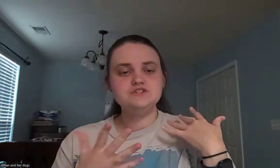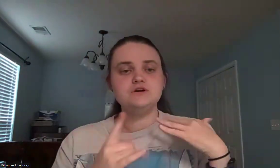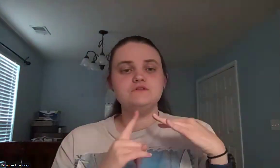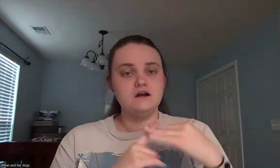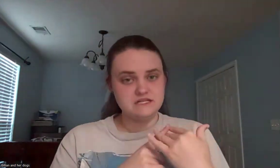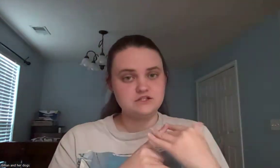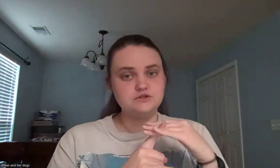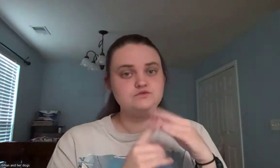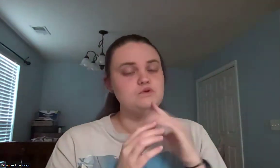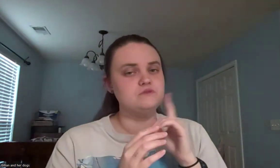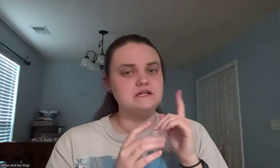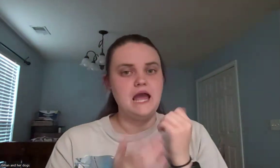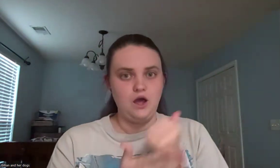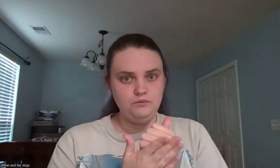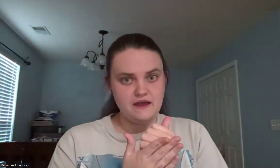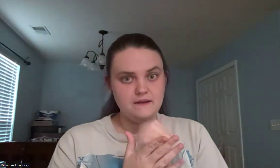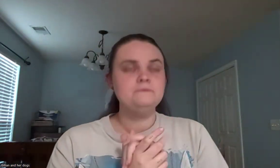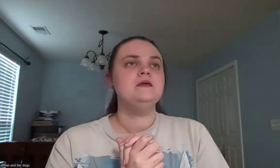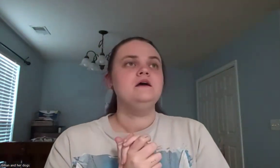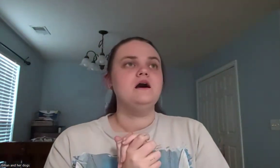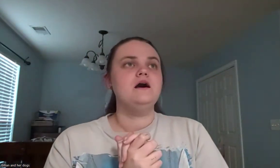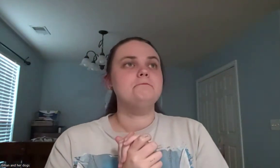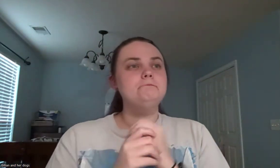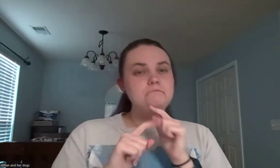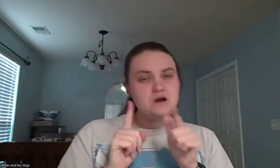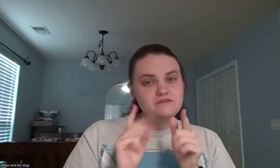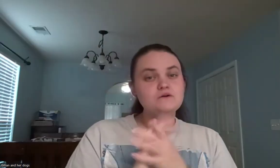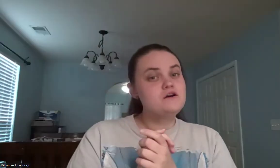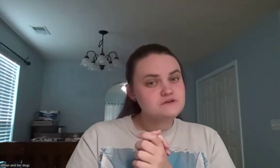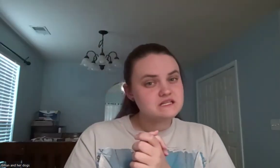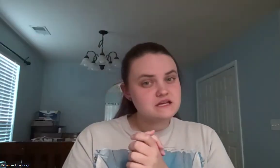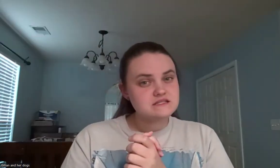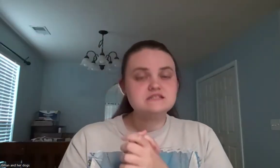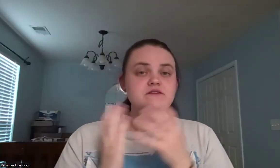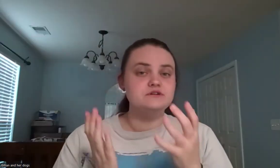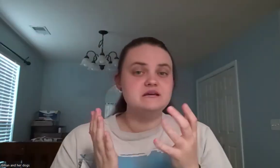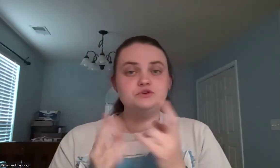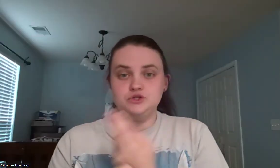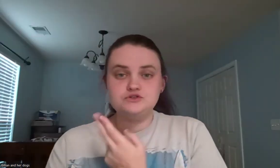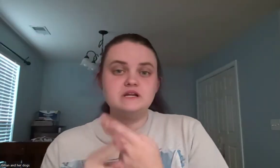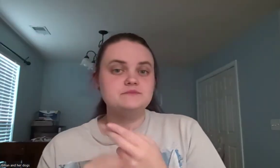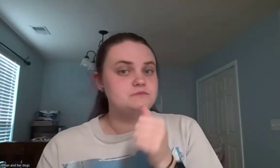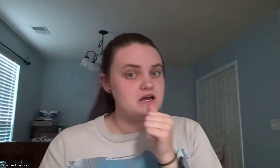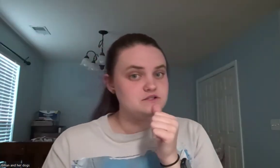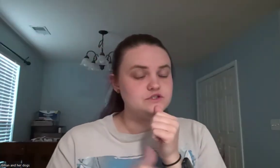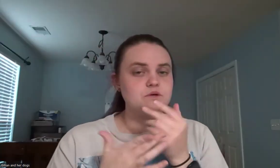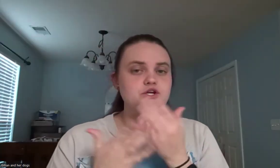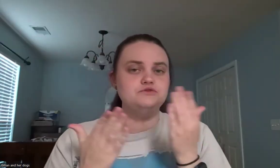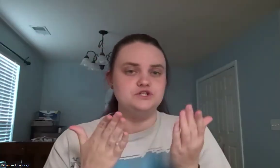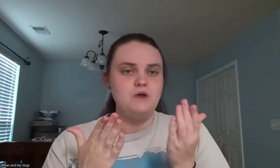So the context clues will really help that. But there are those cases, like for example, usernames or passwords where you do